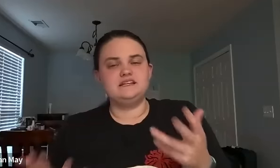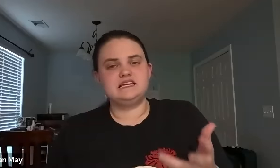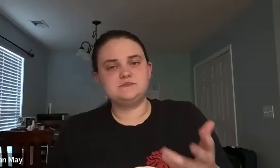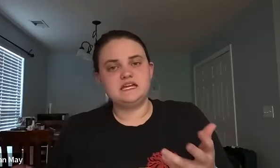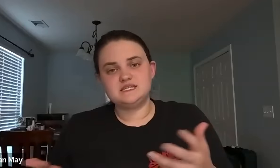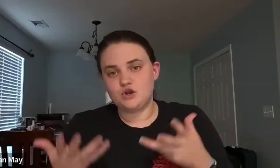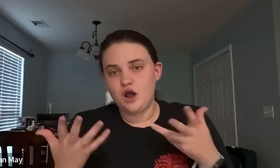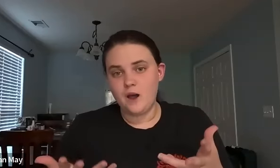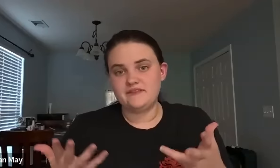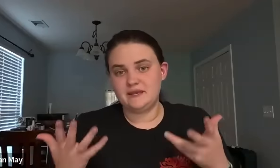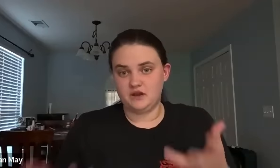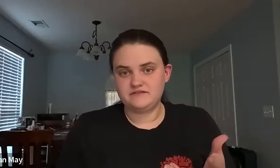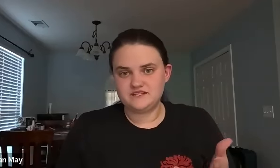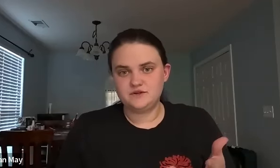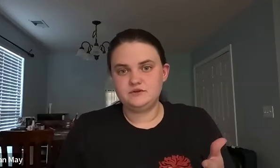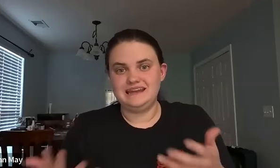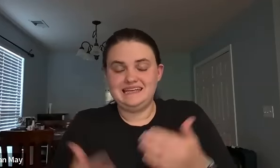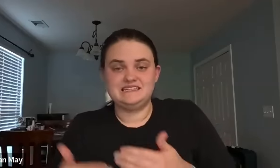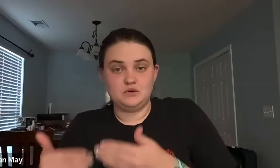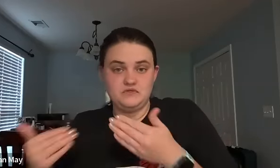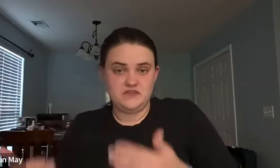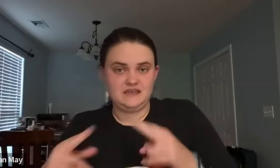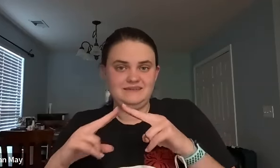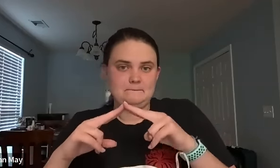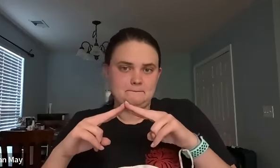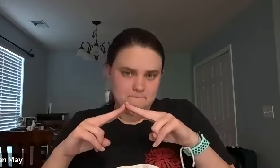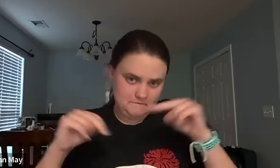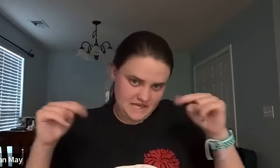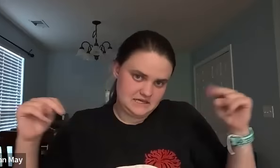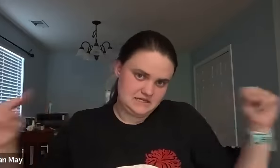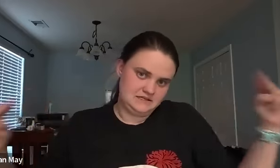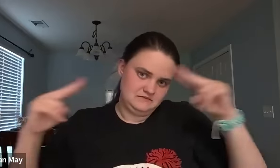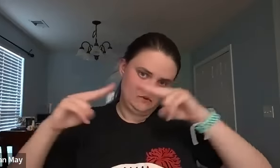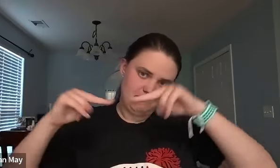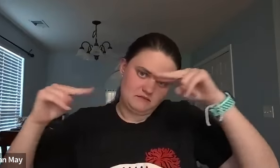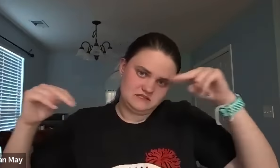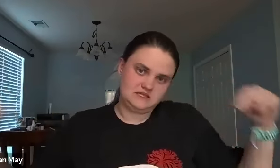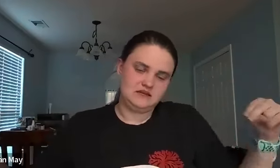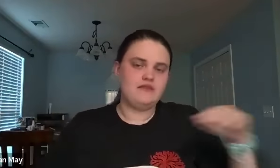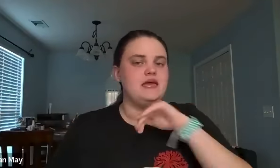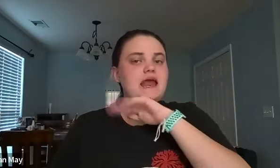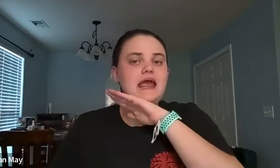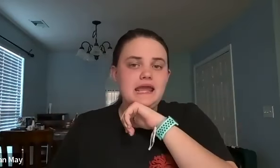guess bacon's a more common like breakfast food. It is its own thing. Bacon, that bouncing, and then